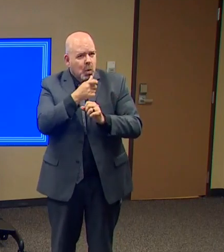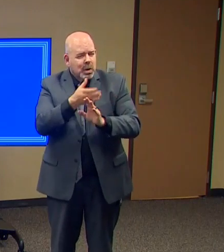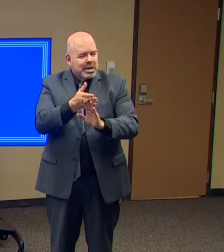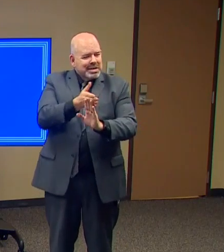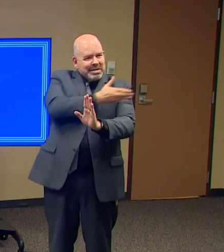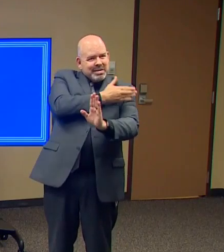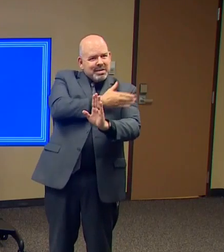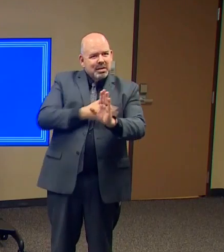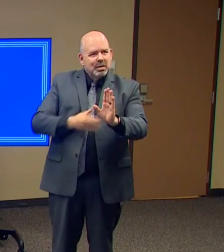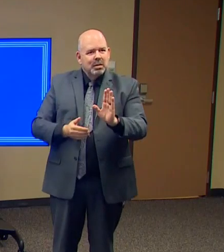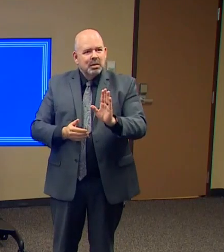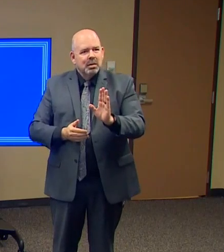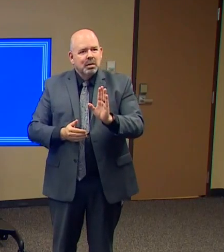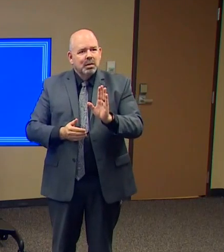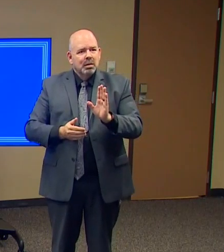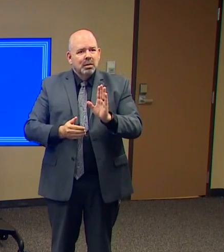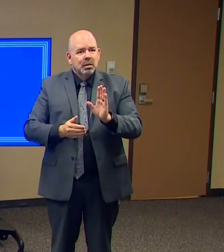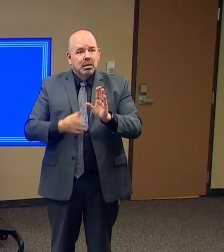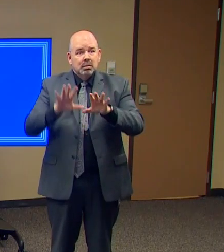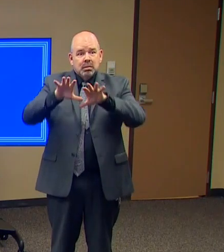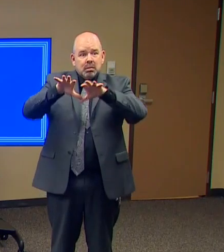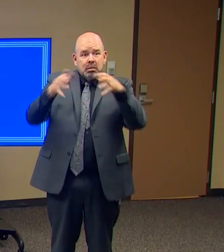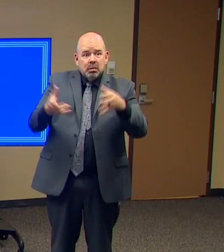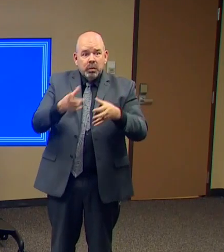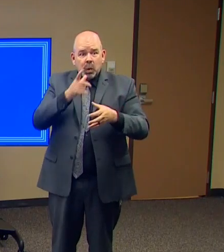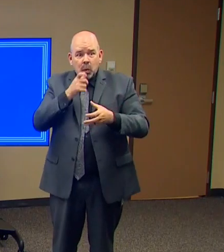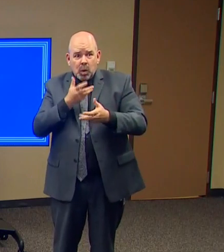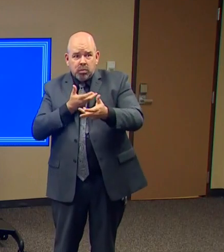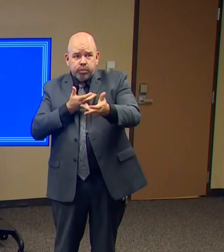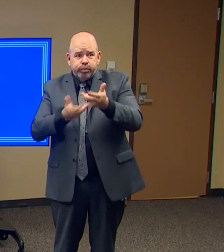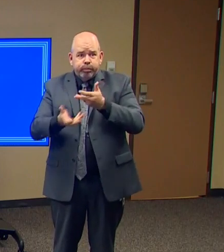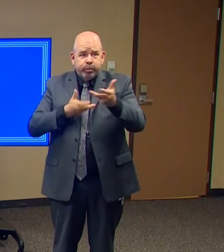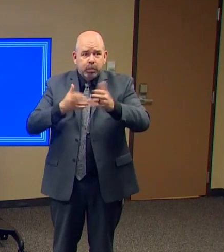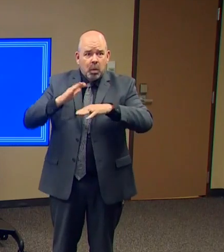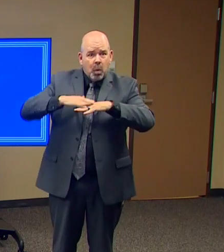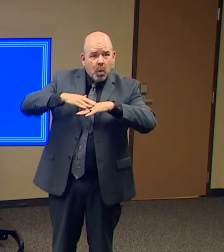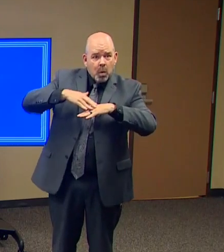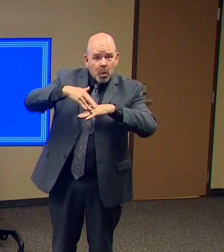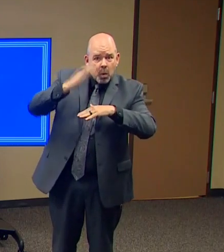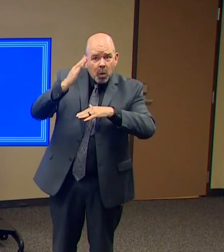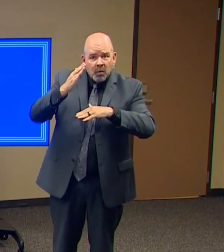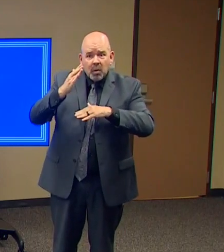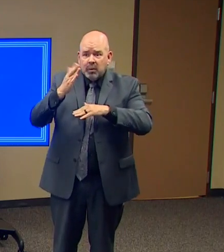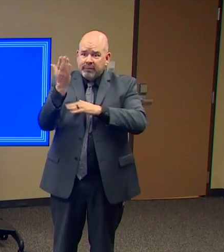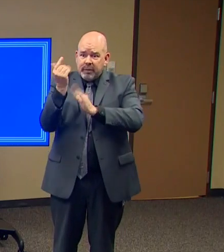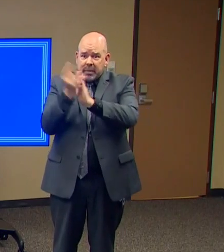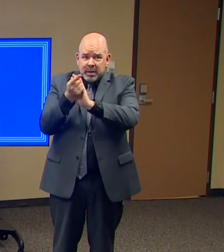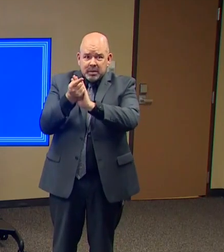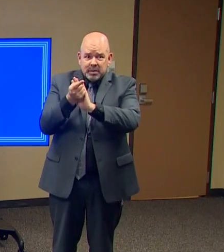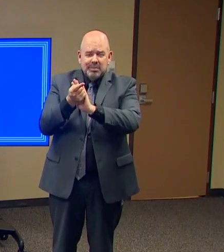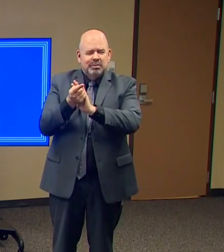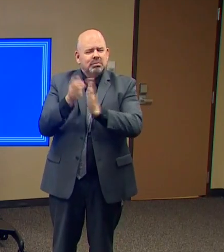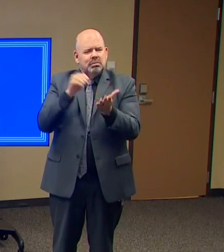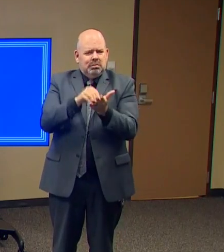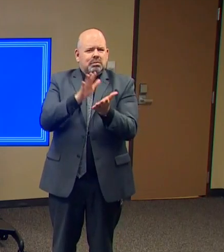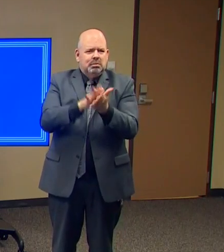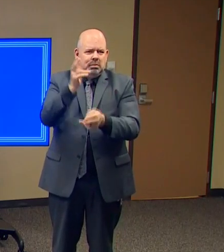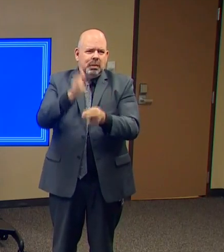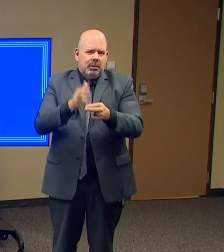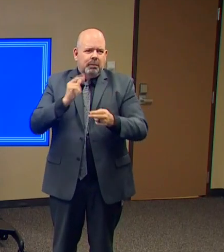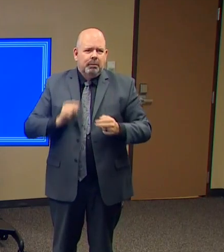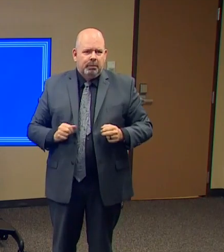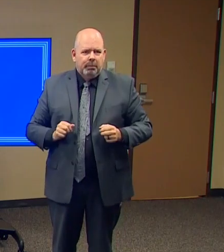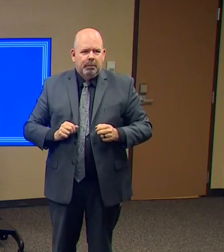minutes, within 6 feet, within 48 hours before the onset of symptoms through the